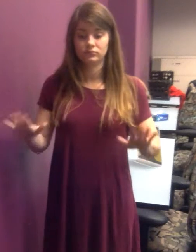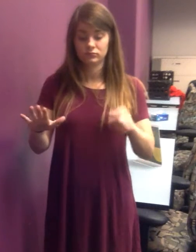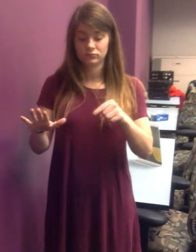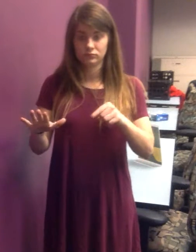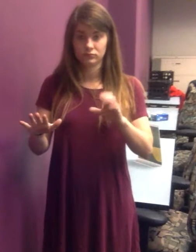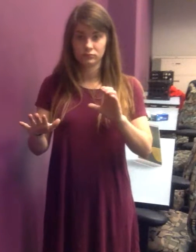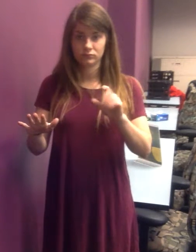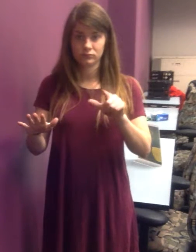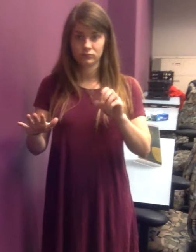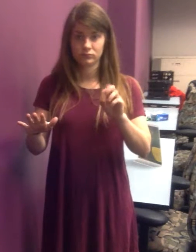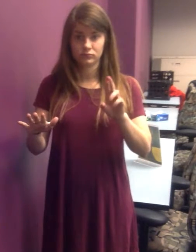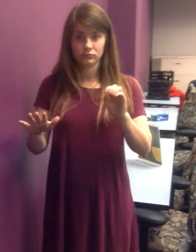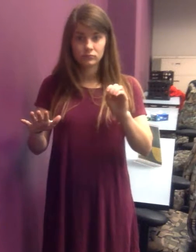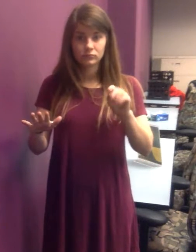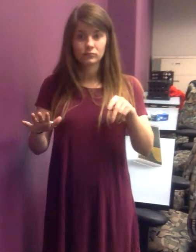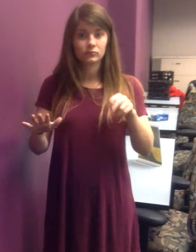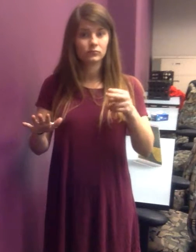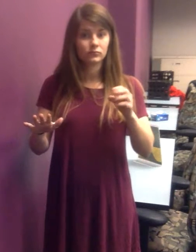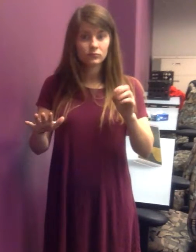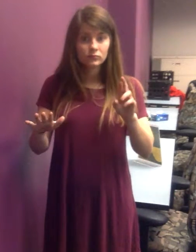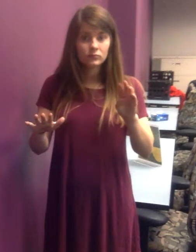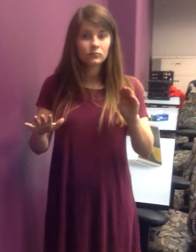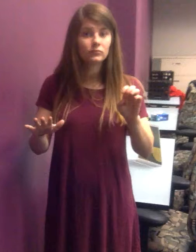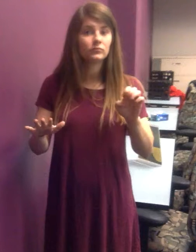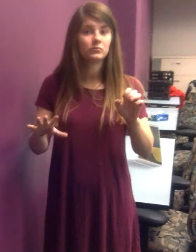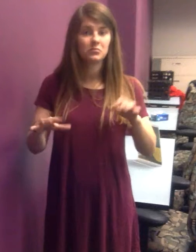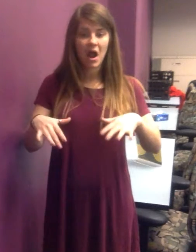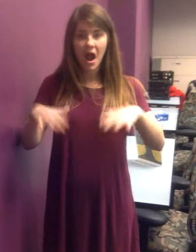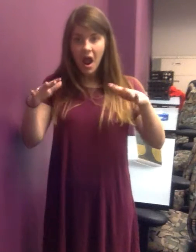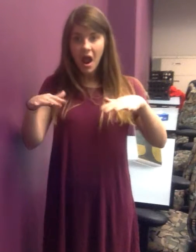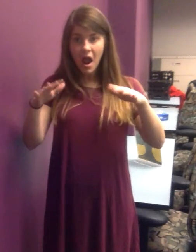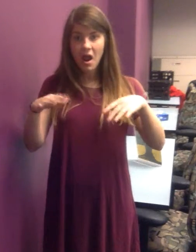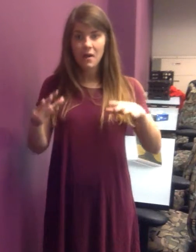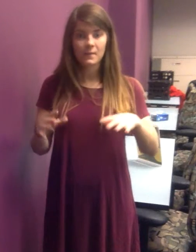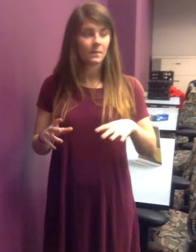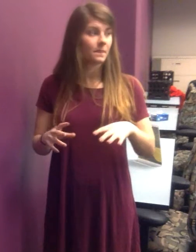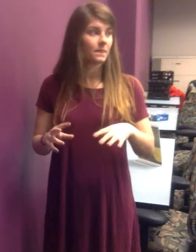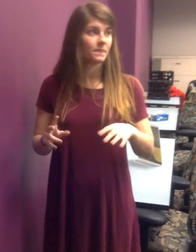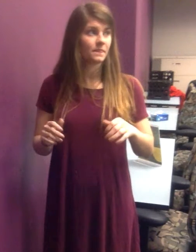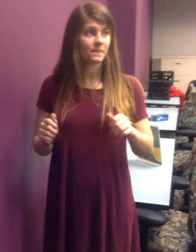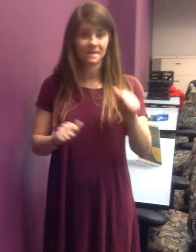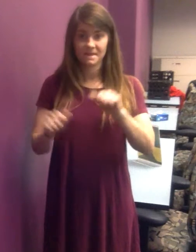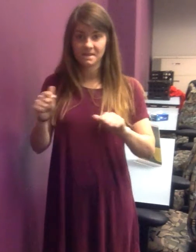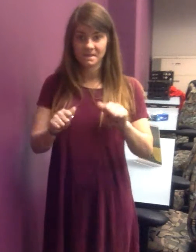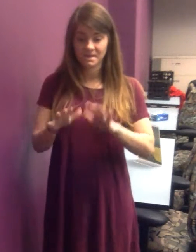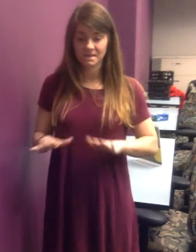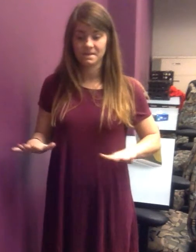smoke hyped? The science around the ozone layer hyped going back 10, 15, 20 years?